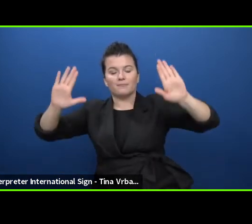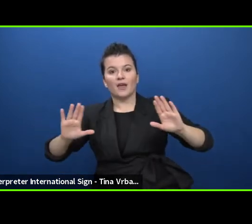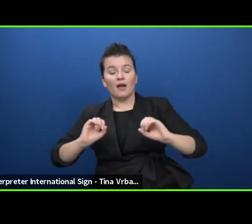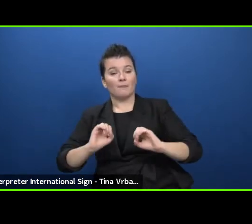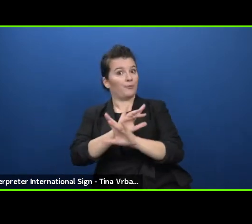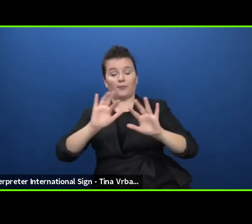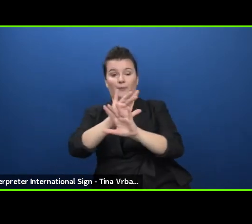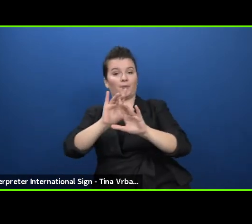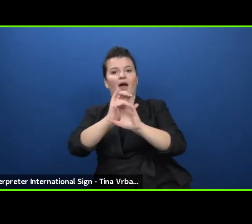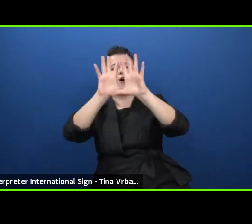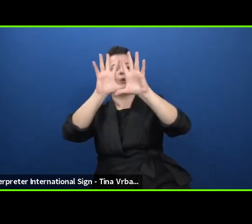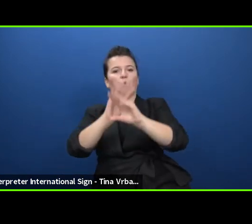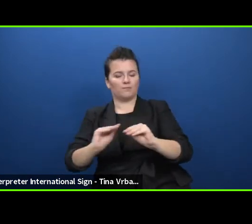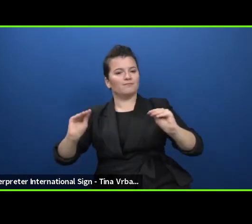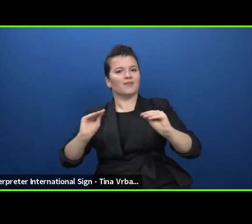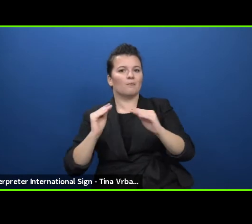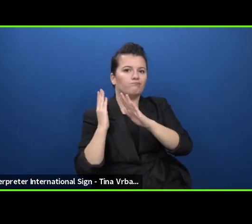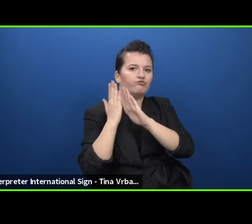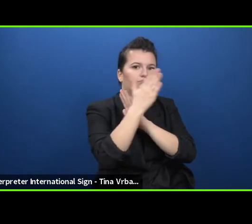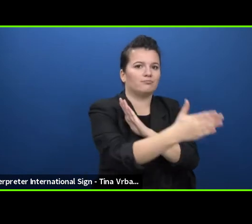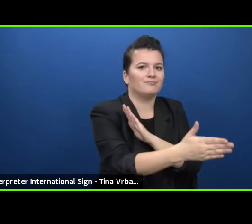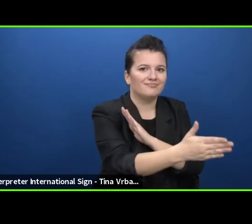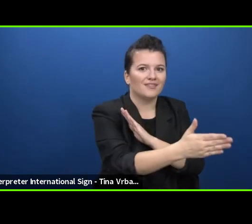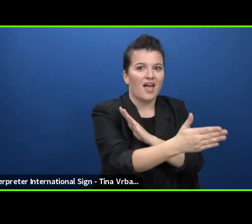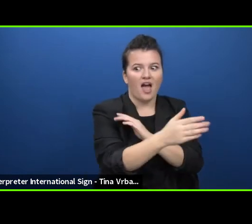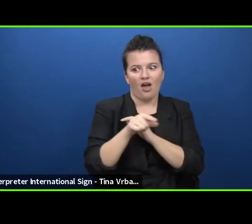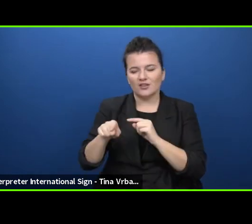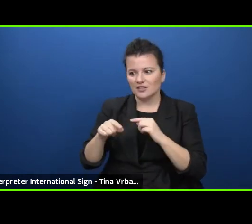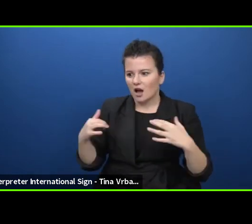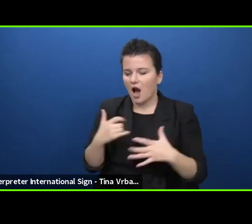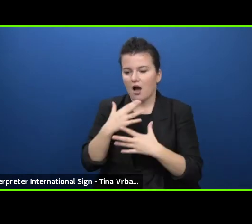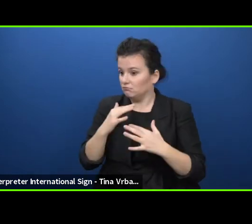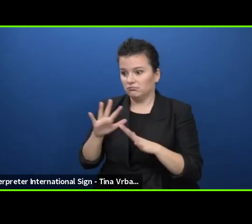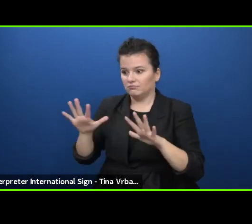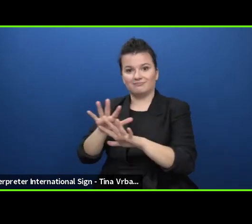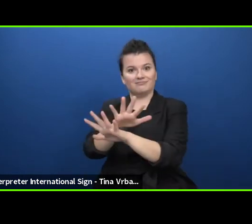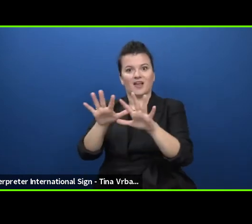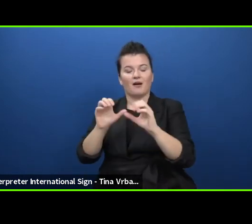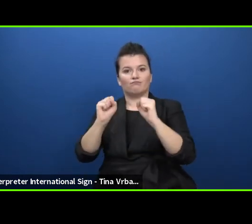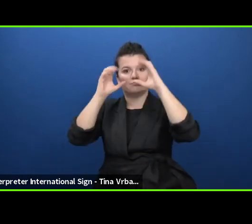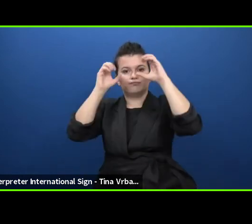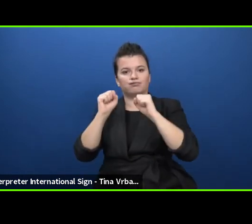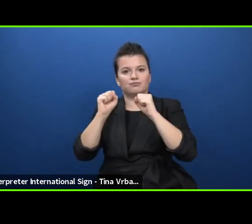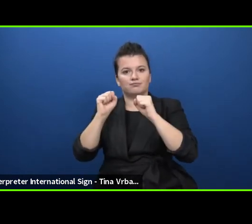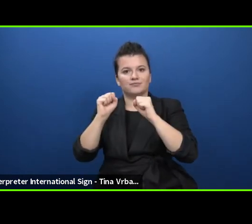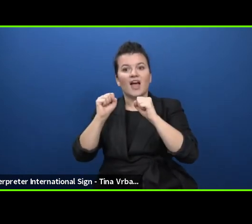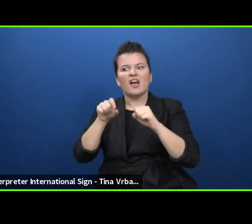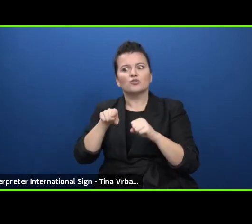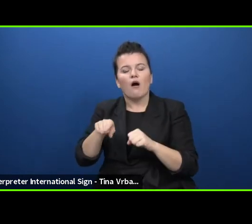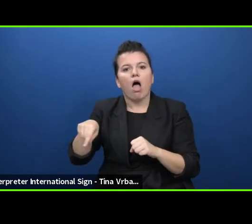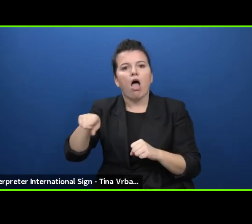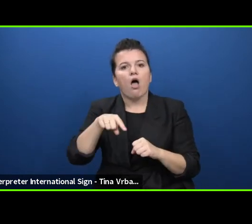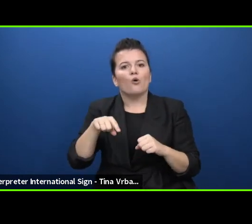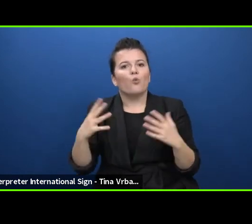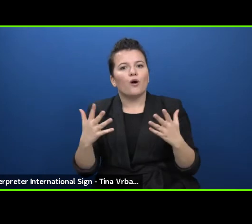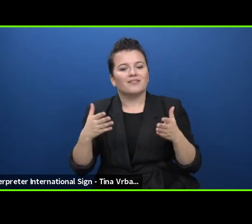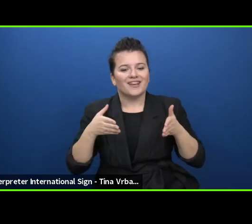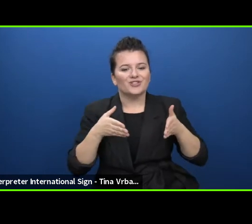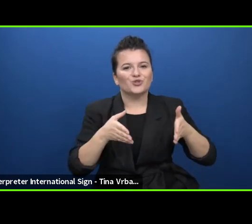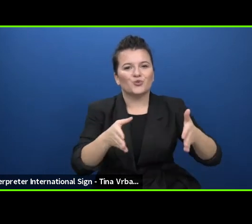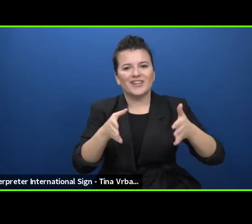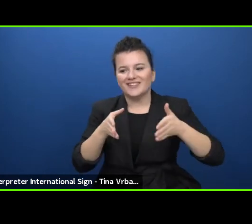Entertaining. Nevertheless, it is a lasting and haunting reminder. The streets belong to the people.